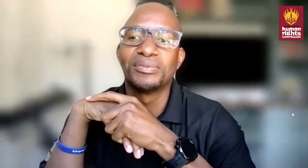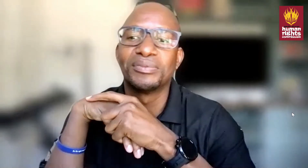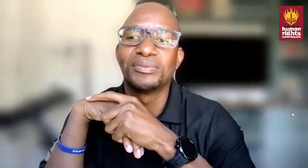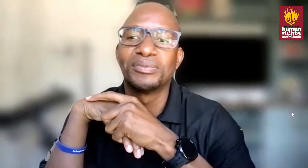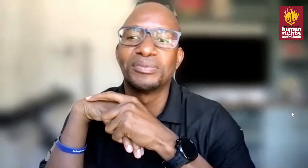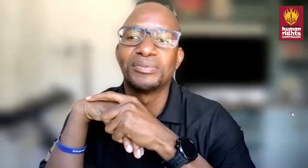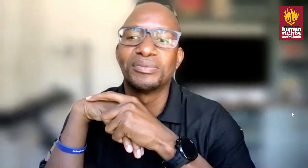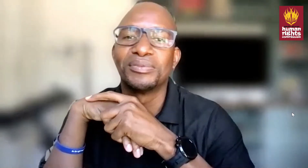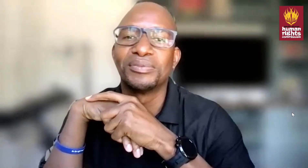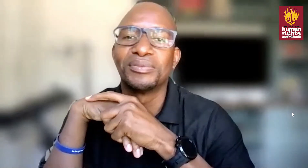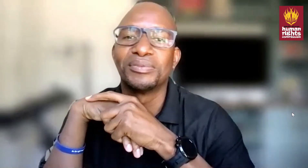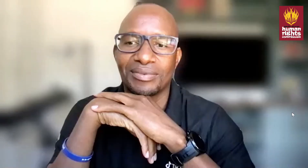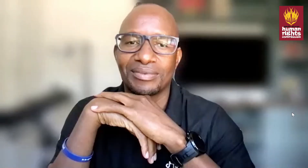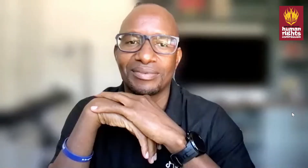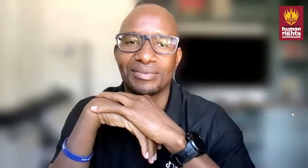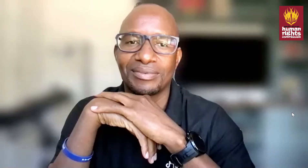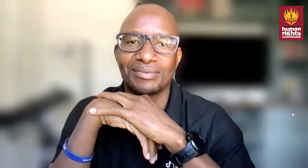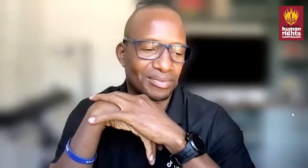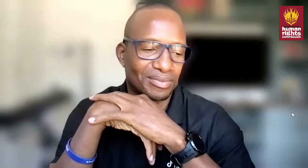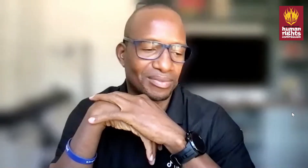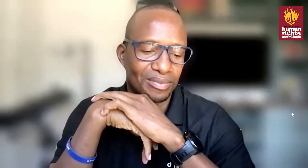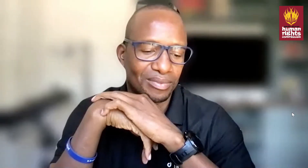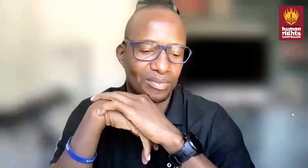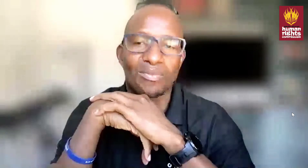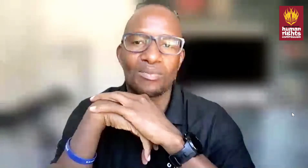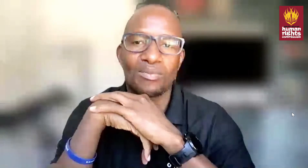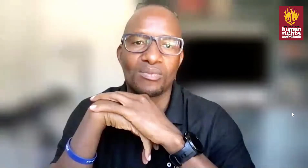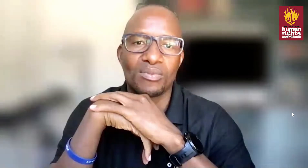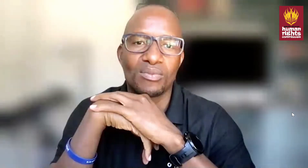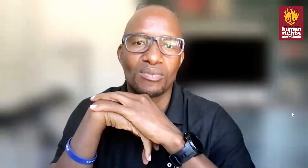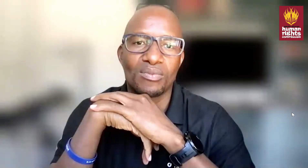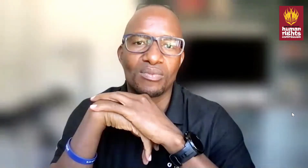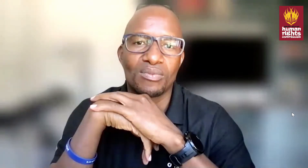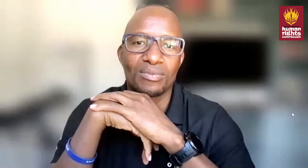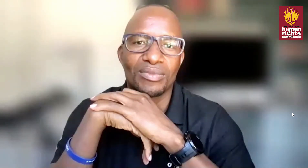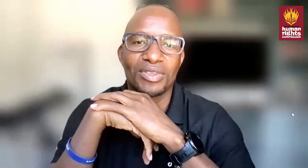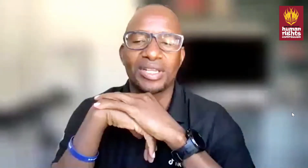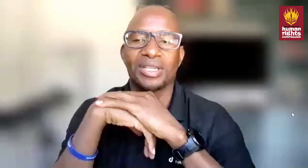Can I go? Yes, go ahead, go ahead.